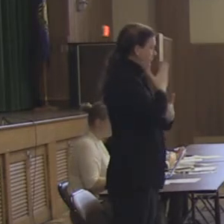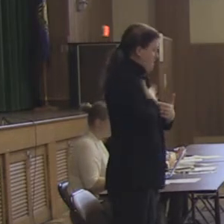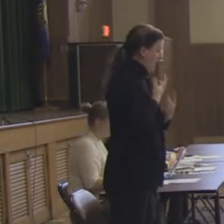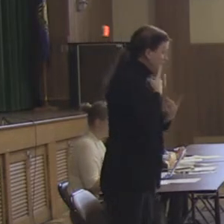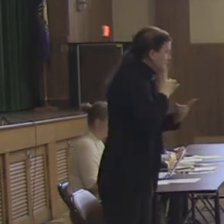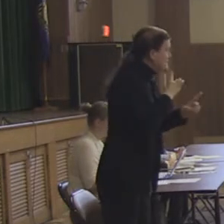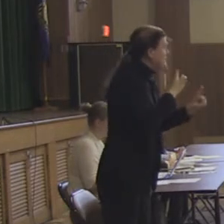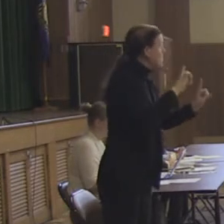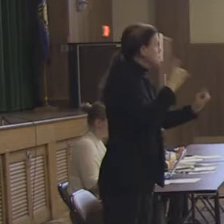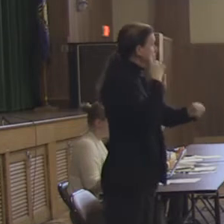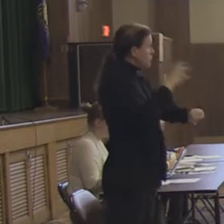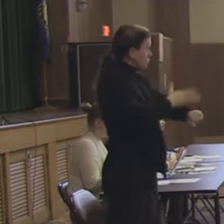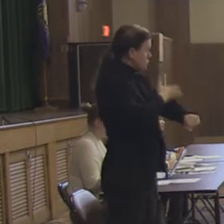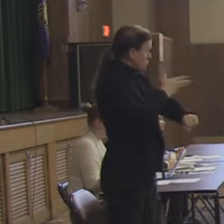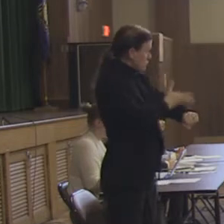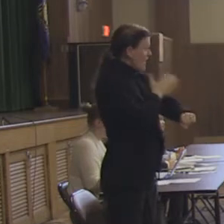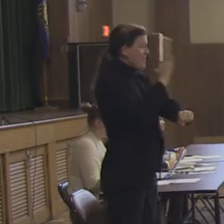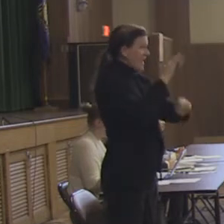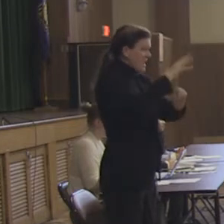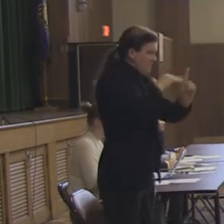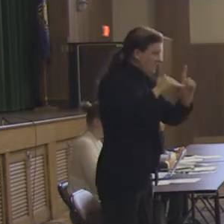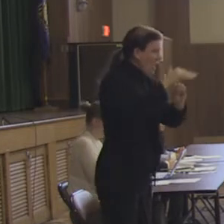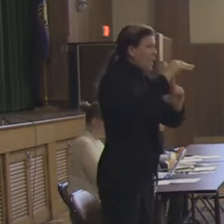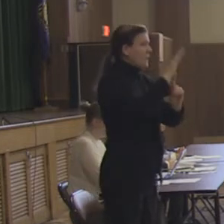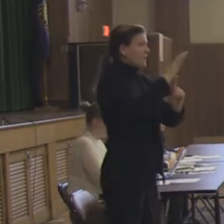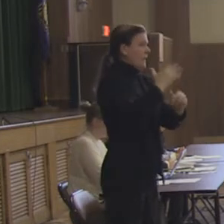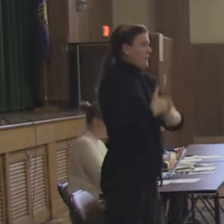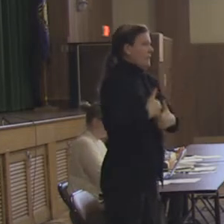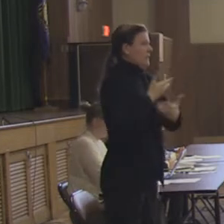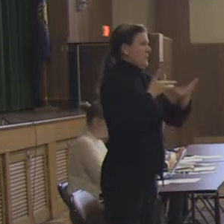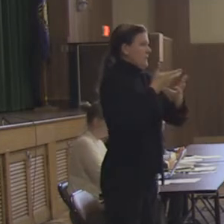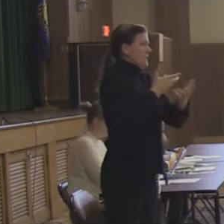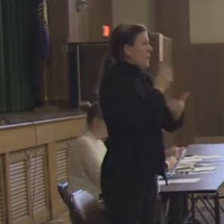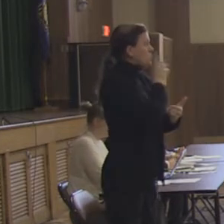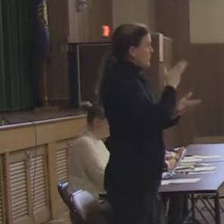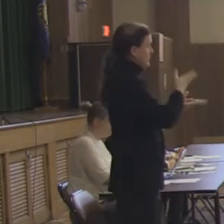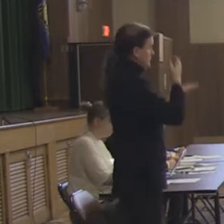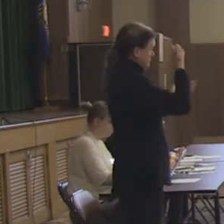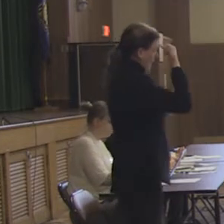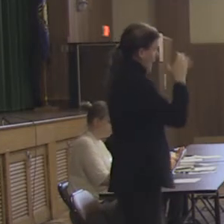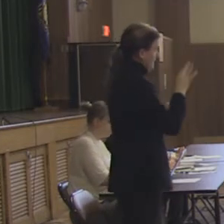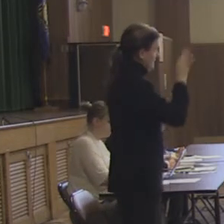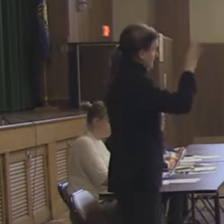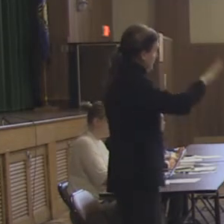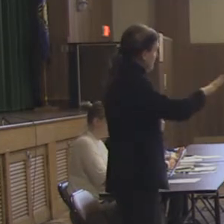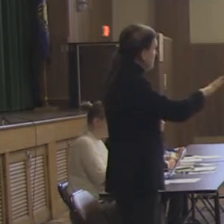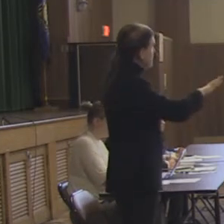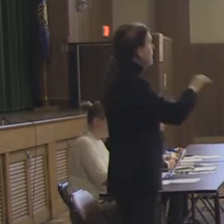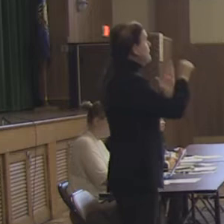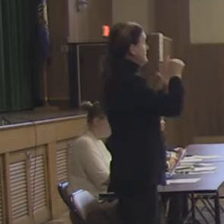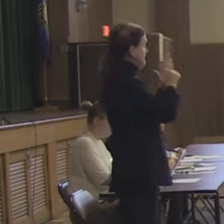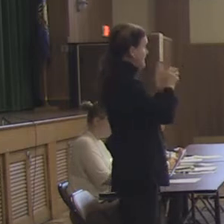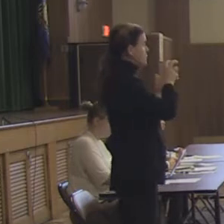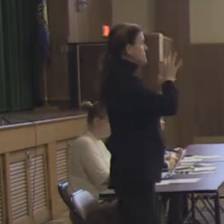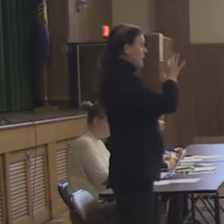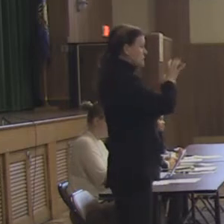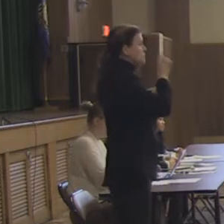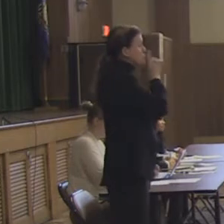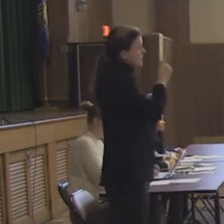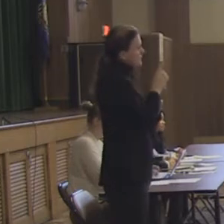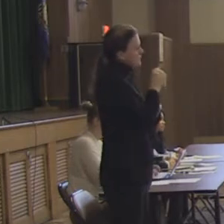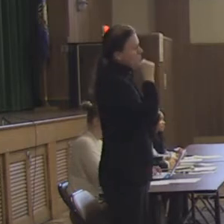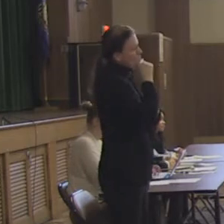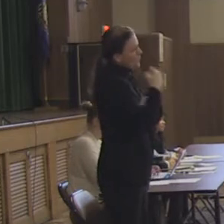the benefits of that kind of an environment, mm-hmm. I'd like to suggest to you that the state and particularly the